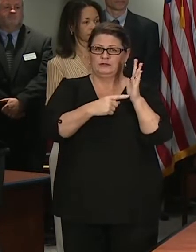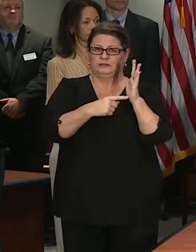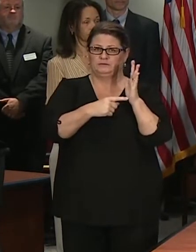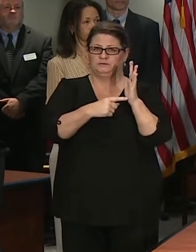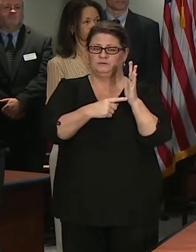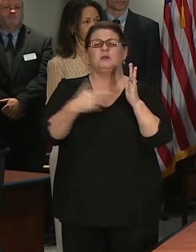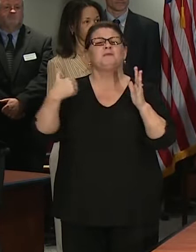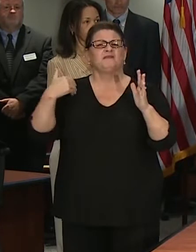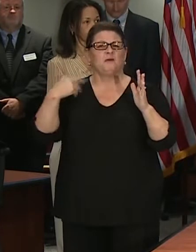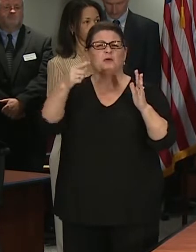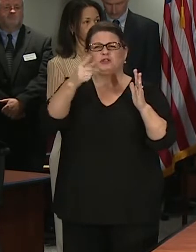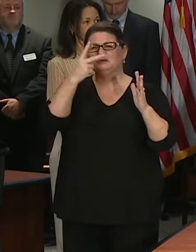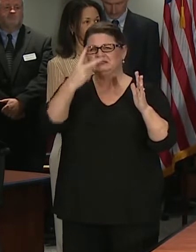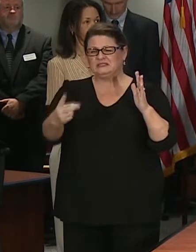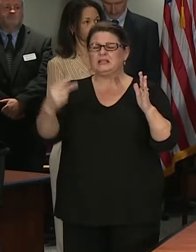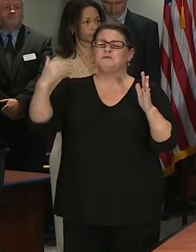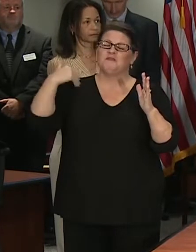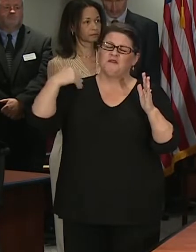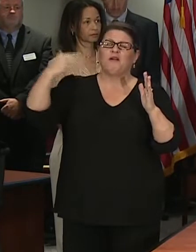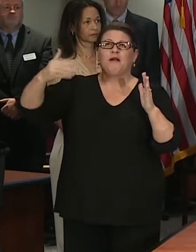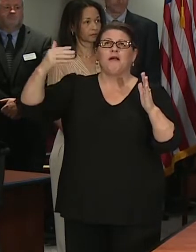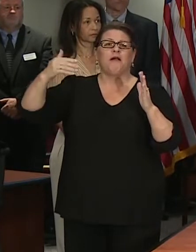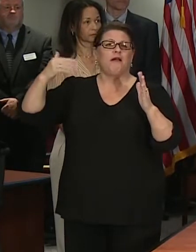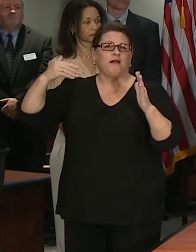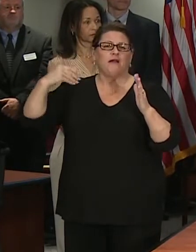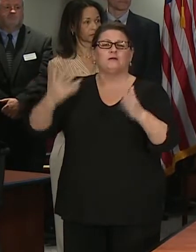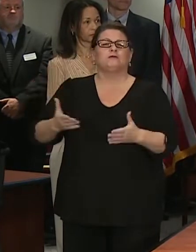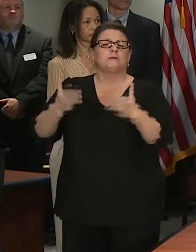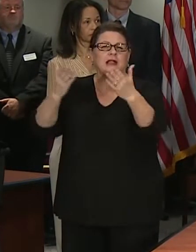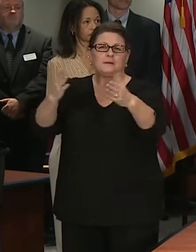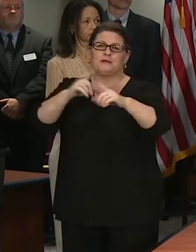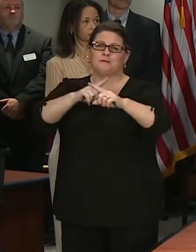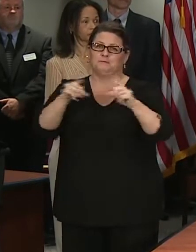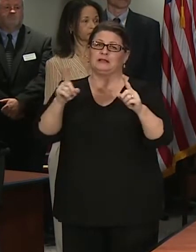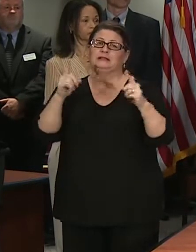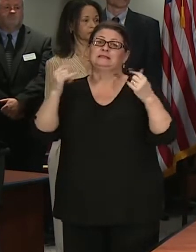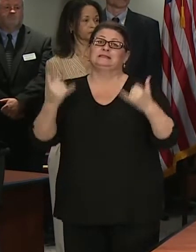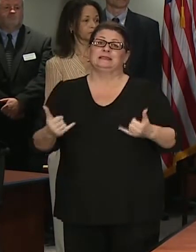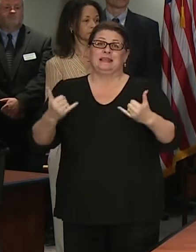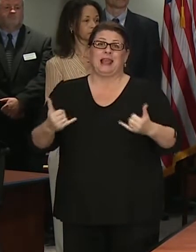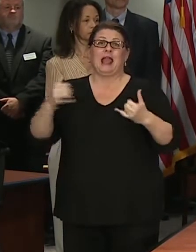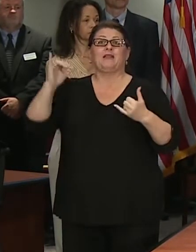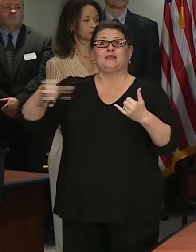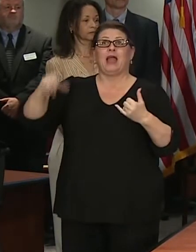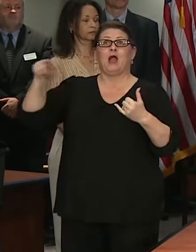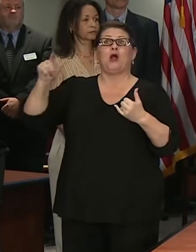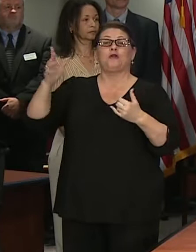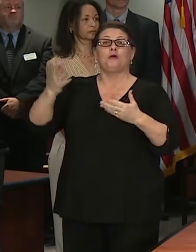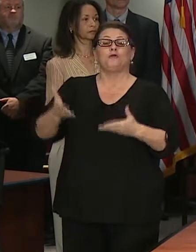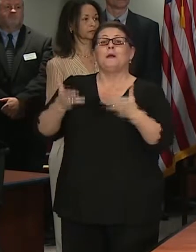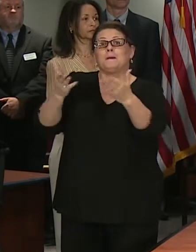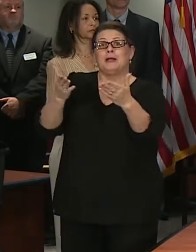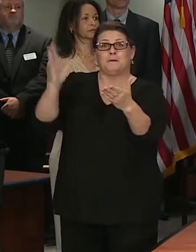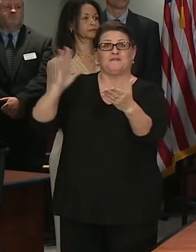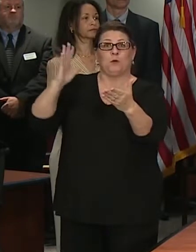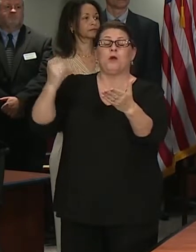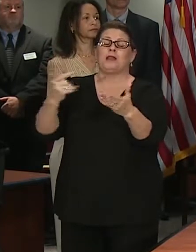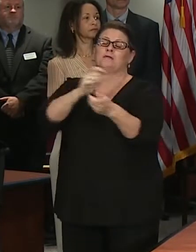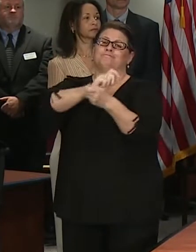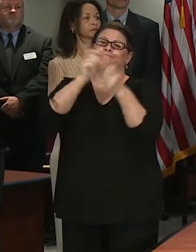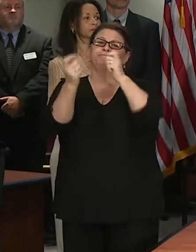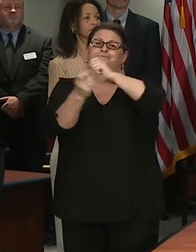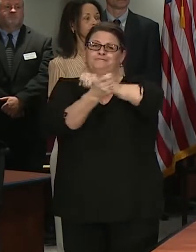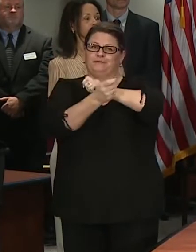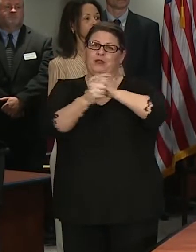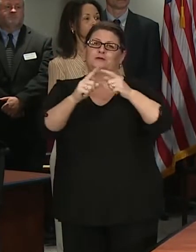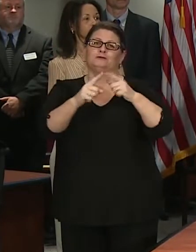Mandates and others that contain recommendations. Today, most of those recommendations are becoming mandates, becoming